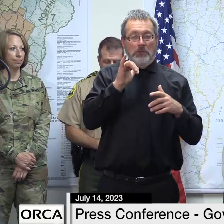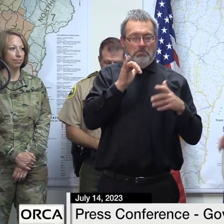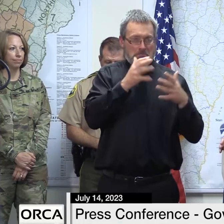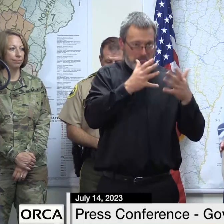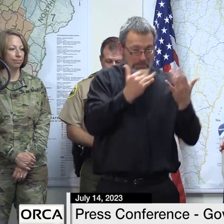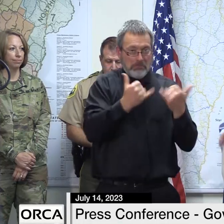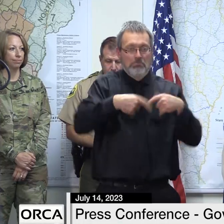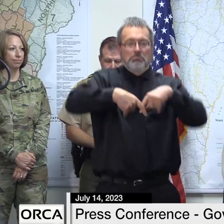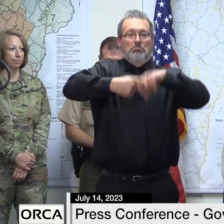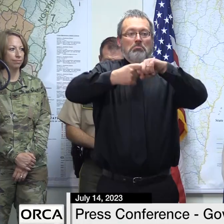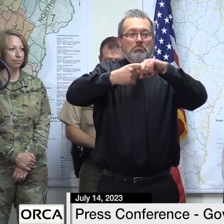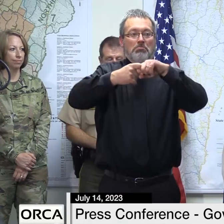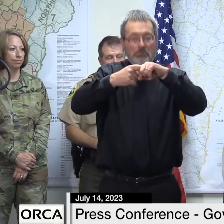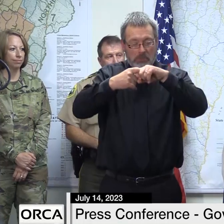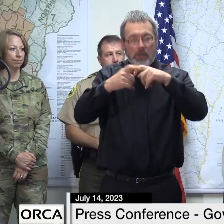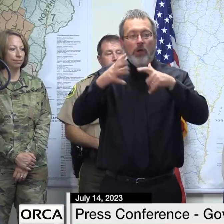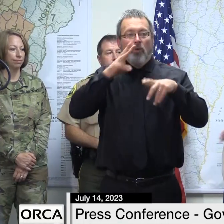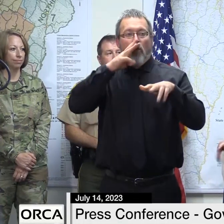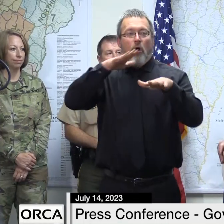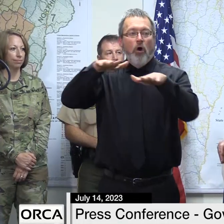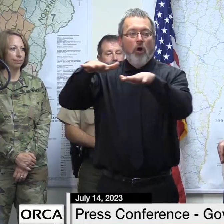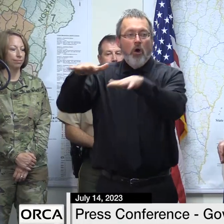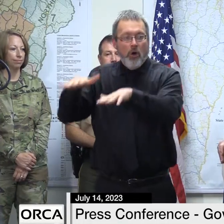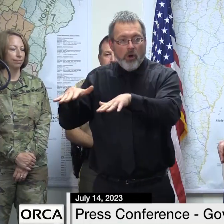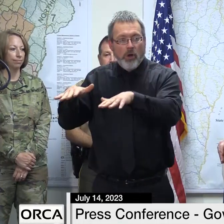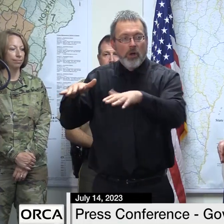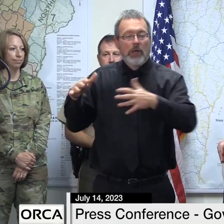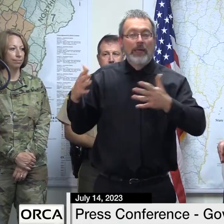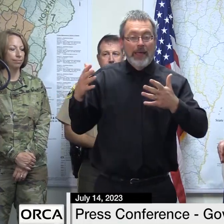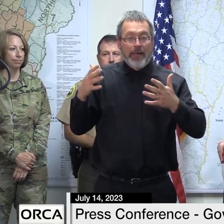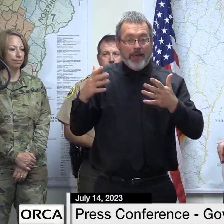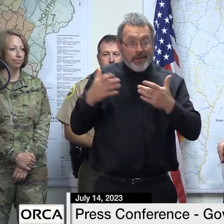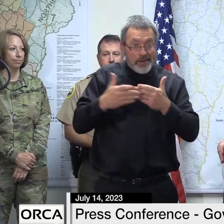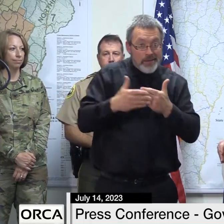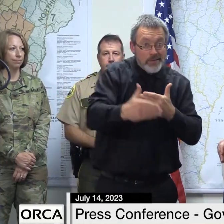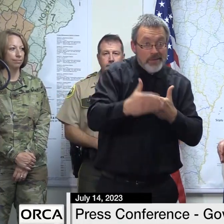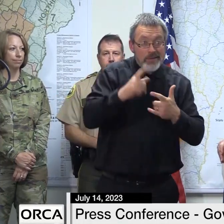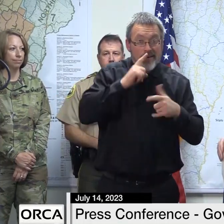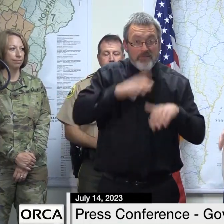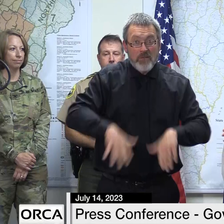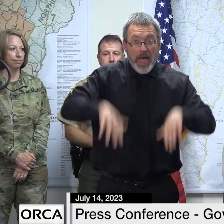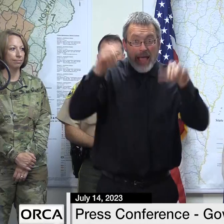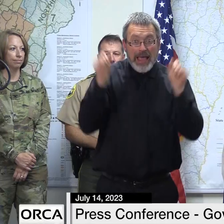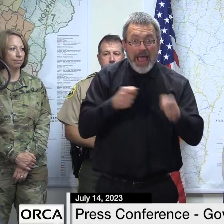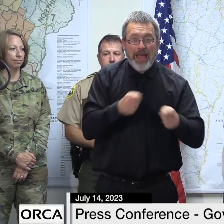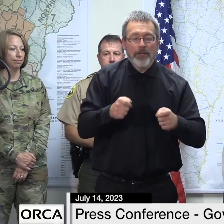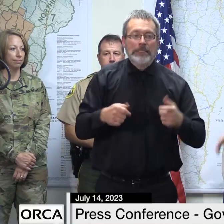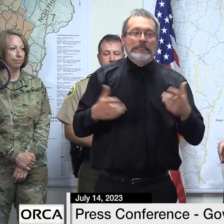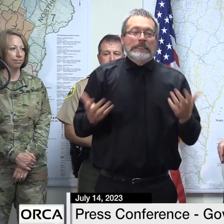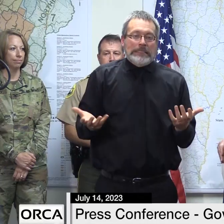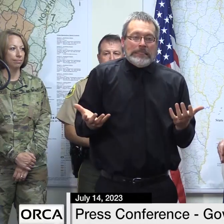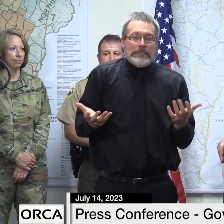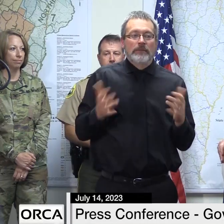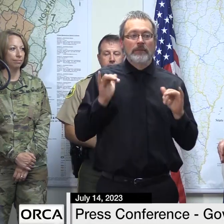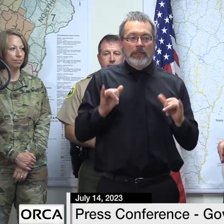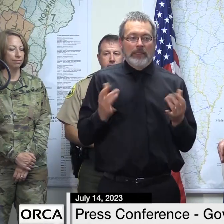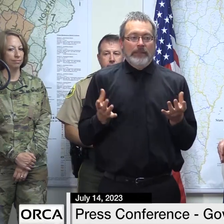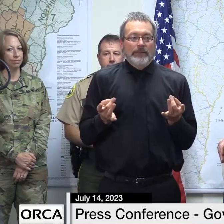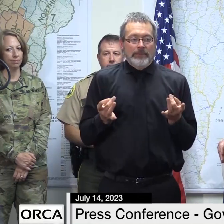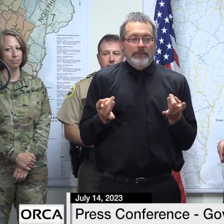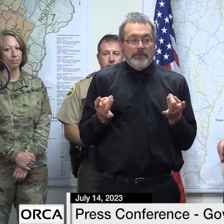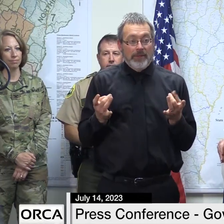have the flash flooding, but we'll have the storage capacity so that we can, so that it wouldn't impact our